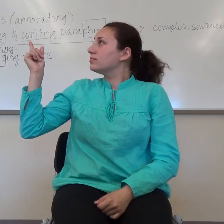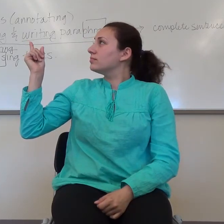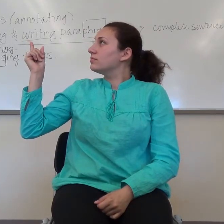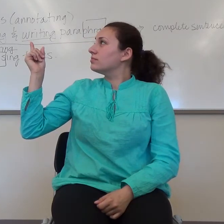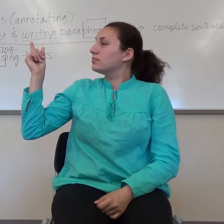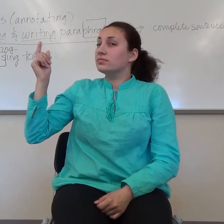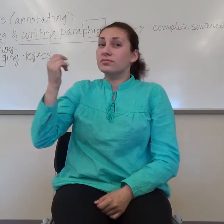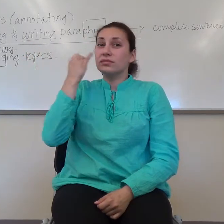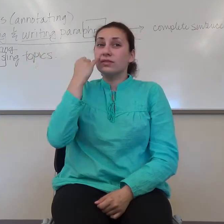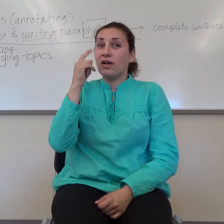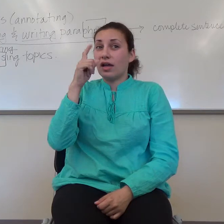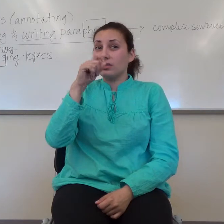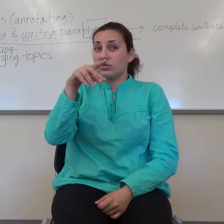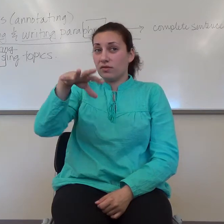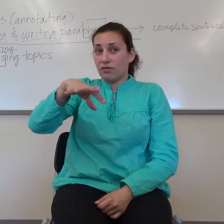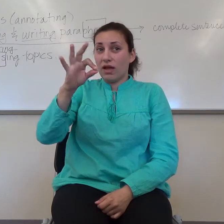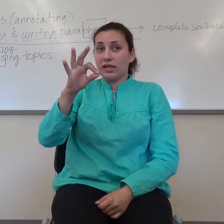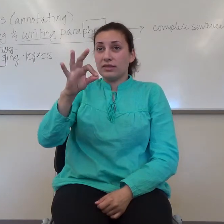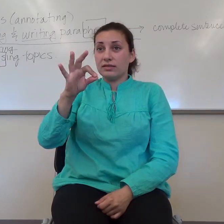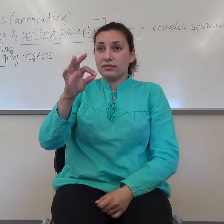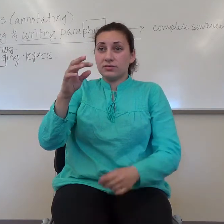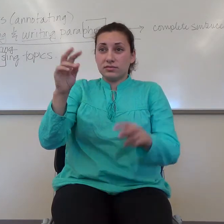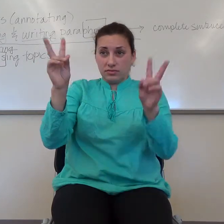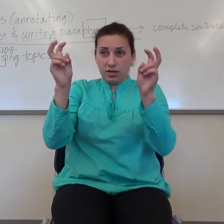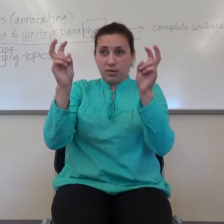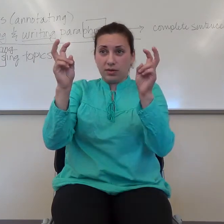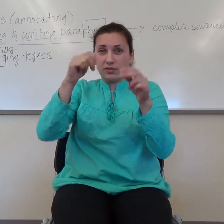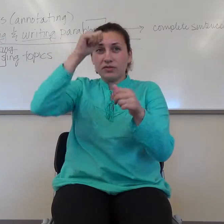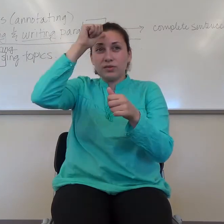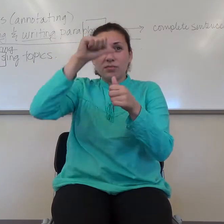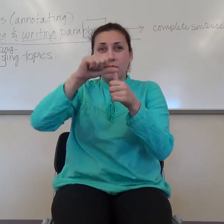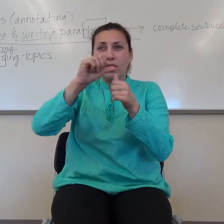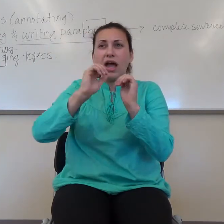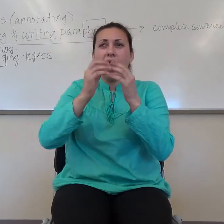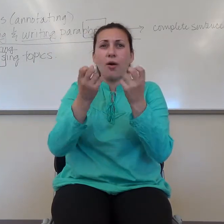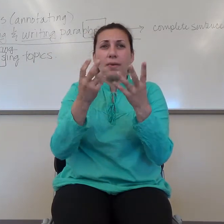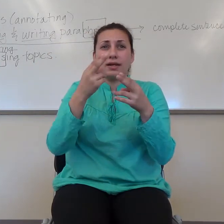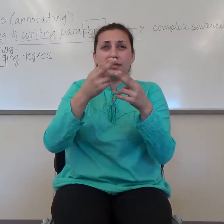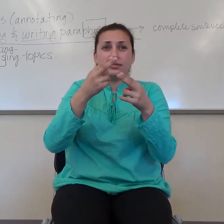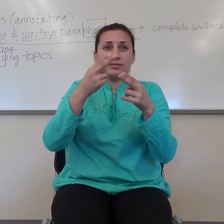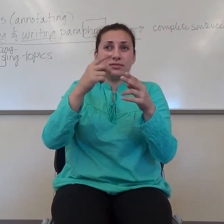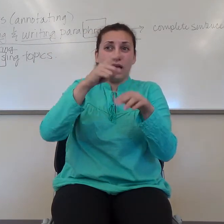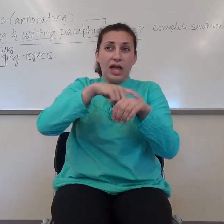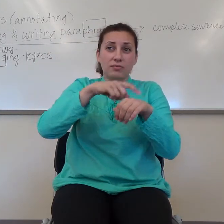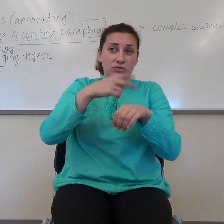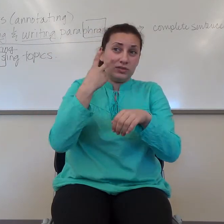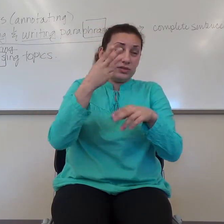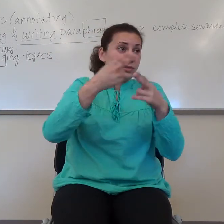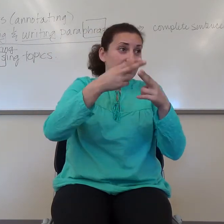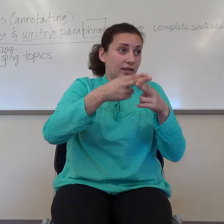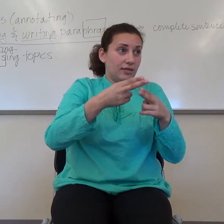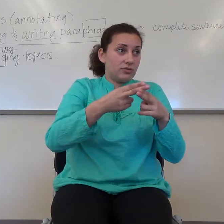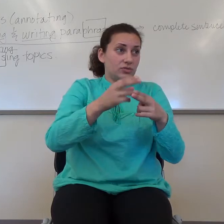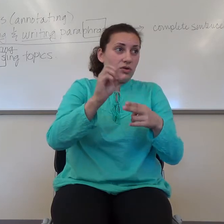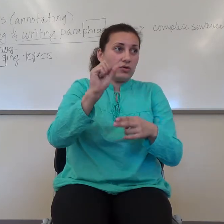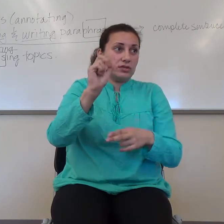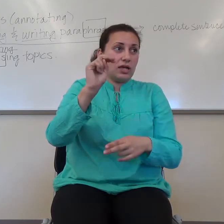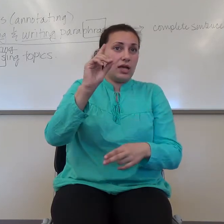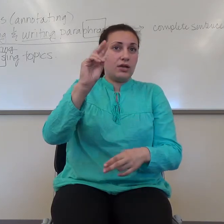asked you to find the topic for this, remember we saw how many times she was mentioned, so definitely Sandra Day O'Connor. But you